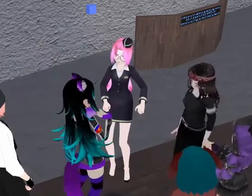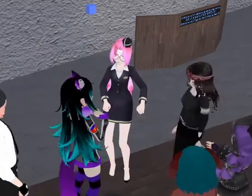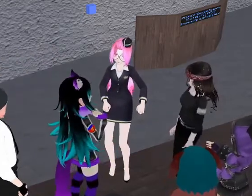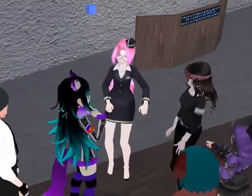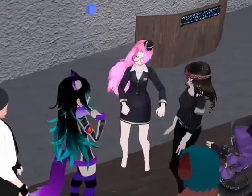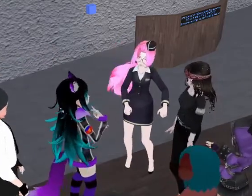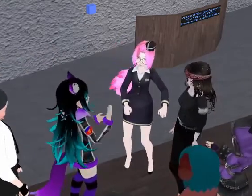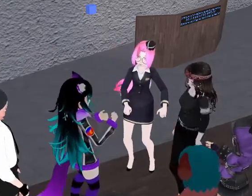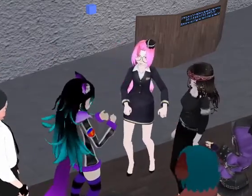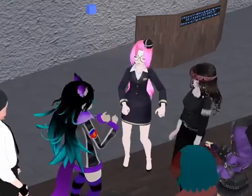you're doing good.